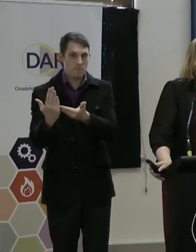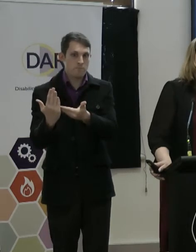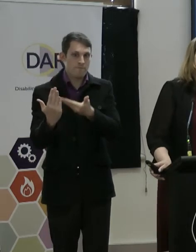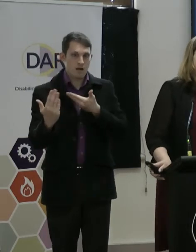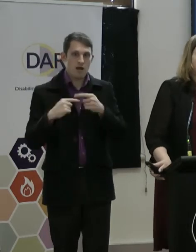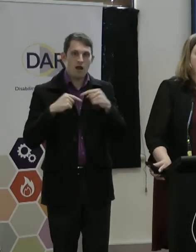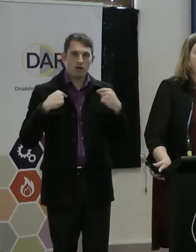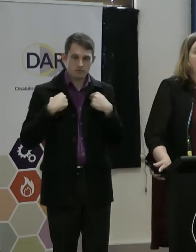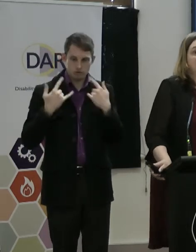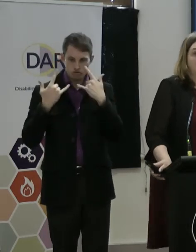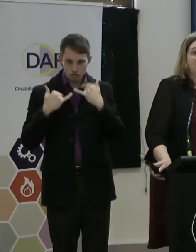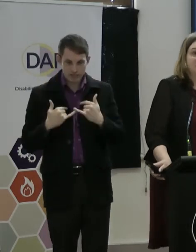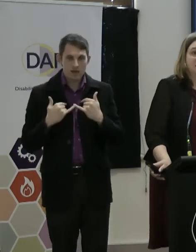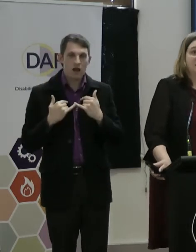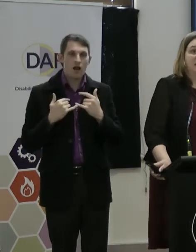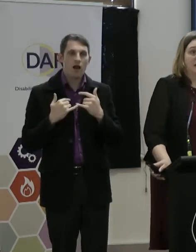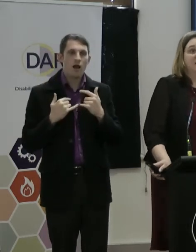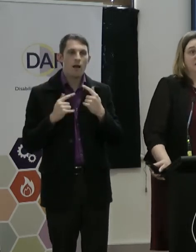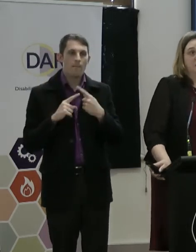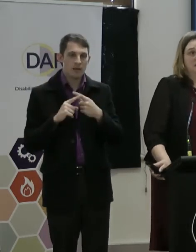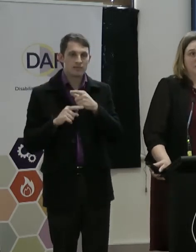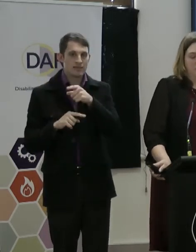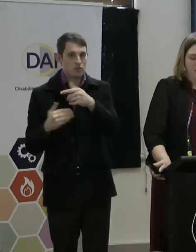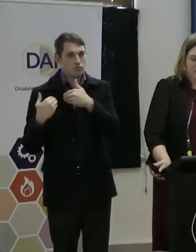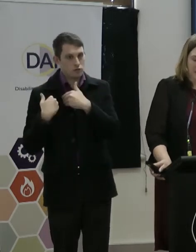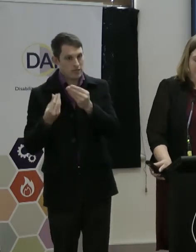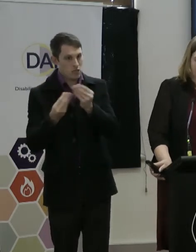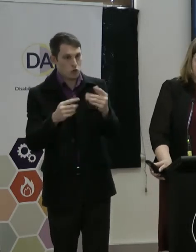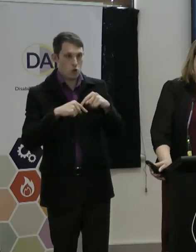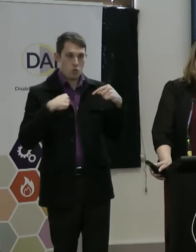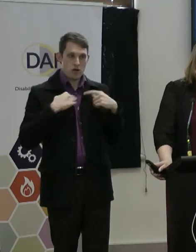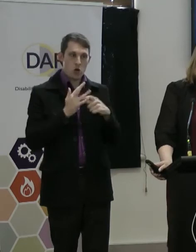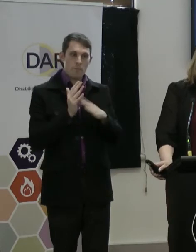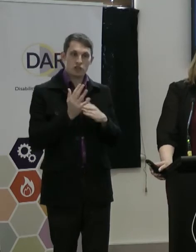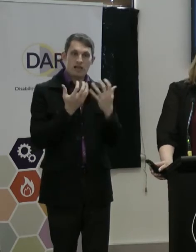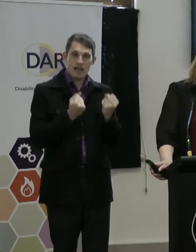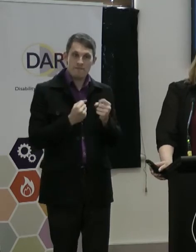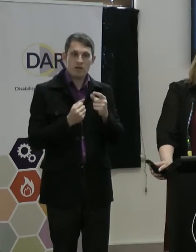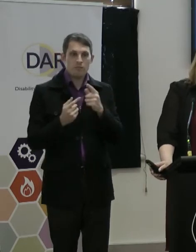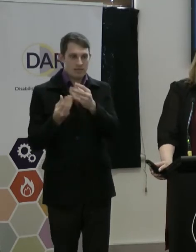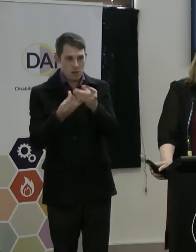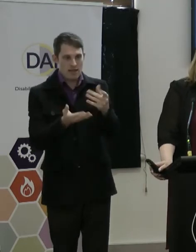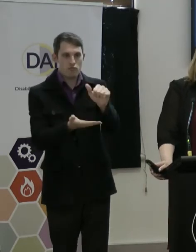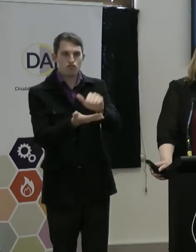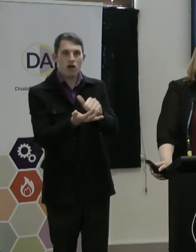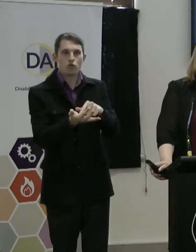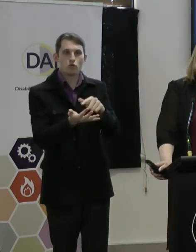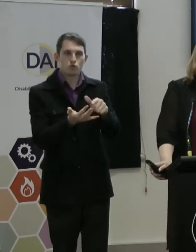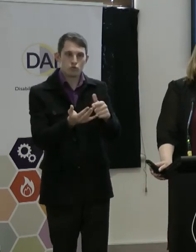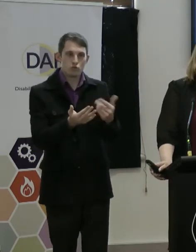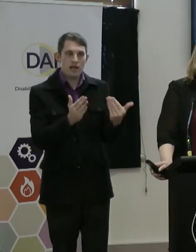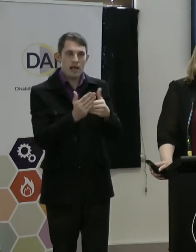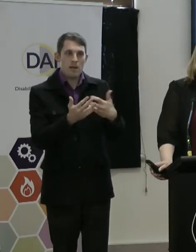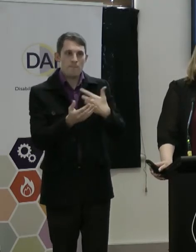make participants aware of the fact that we exist and that participants have the right to come and lodge a complaint with us. It needs